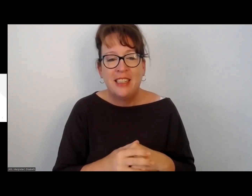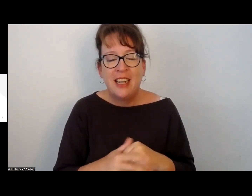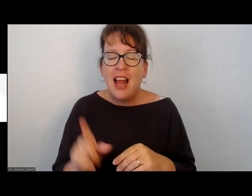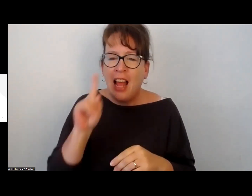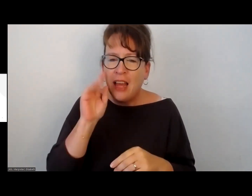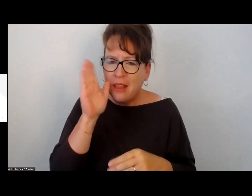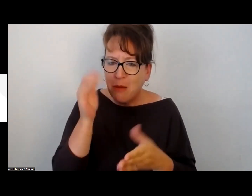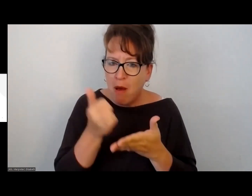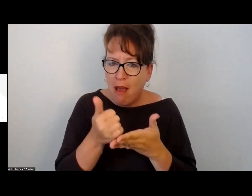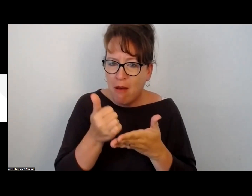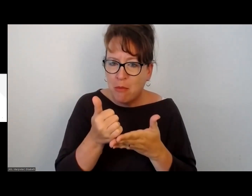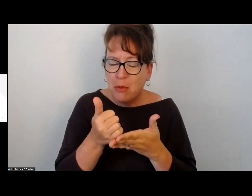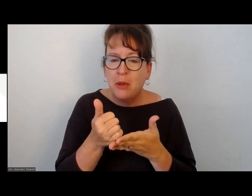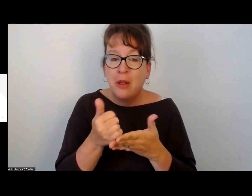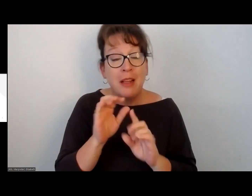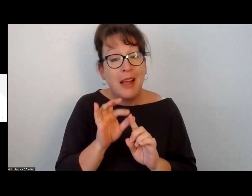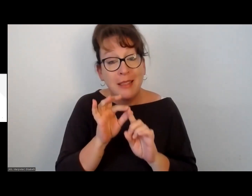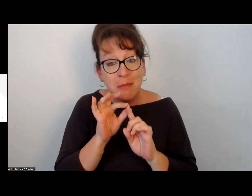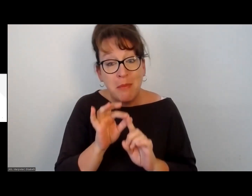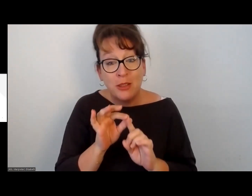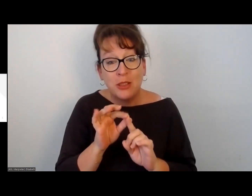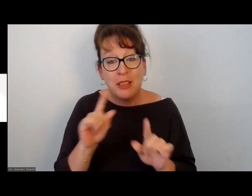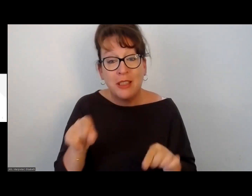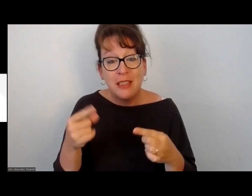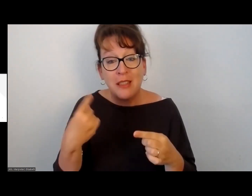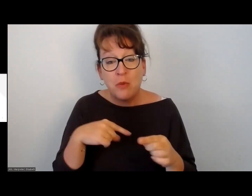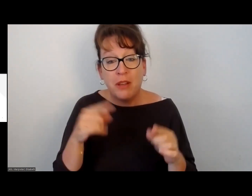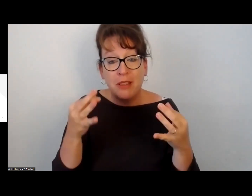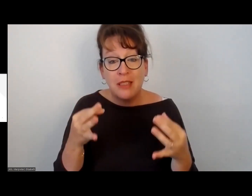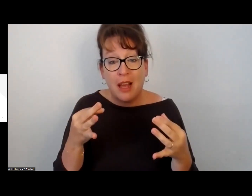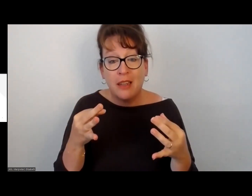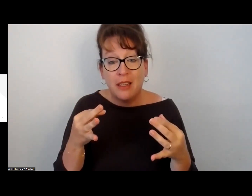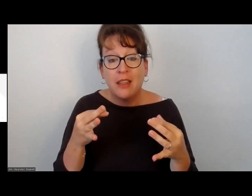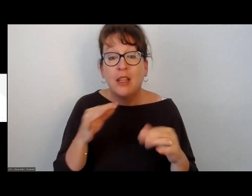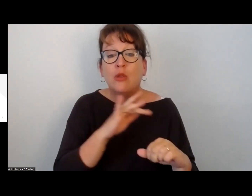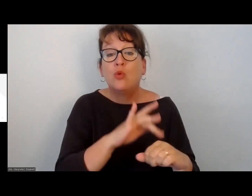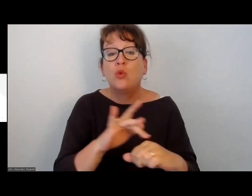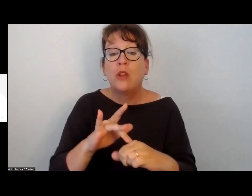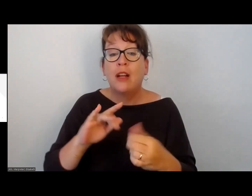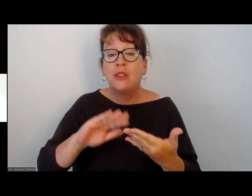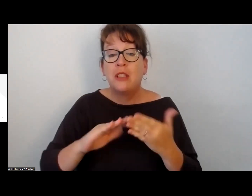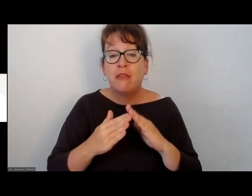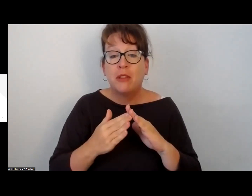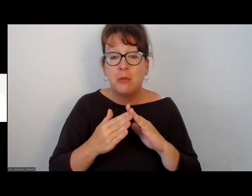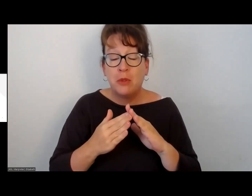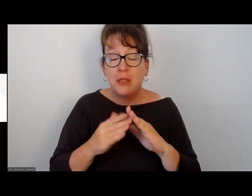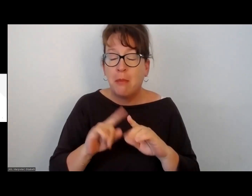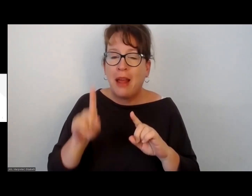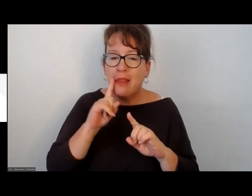especially as we're gonna move to doing these meetings in communities, if part of the agenda